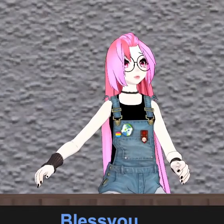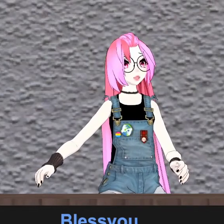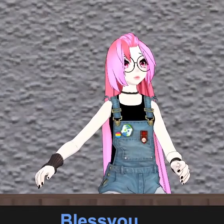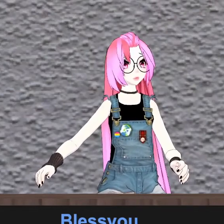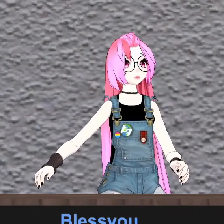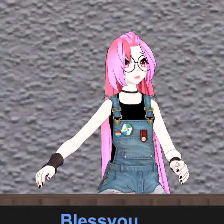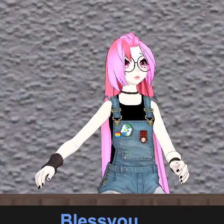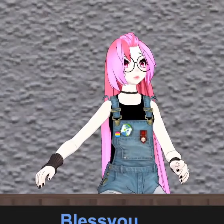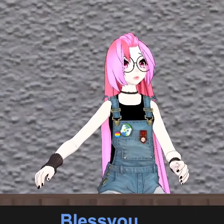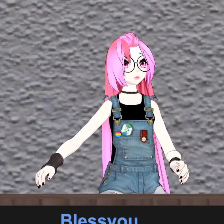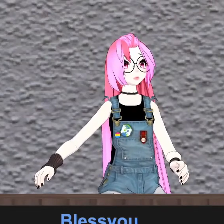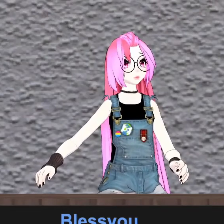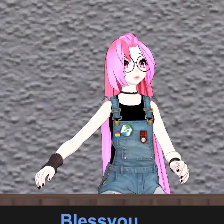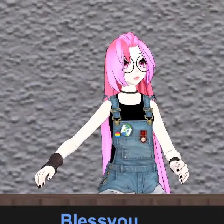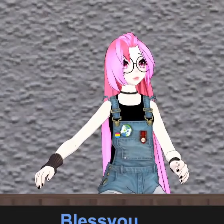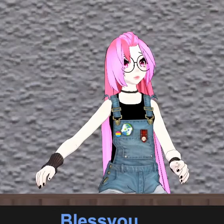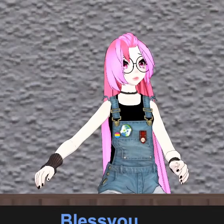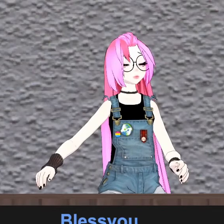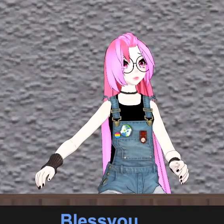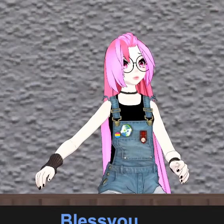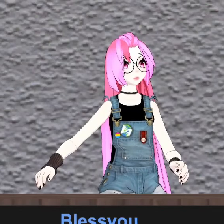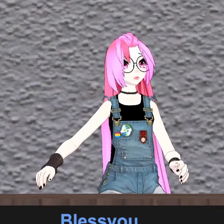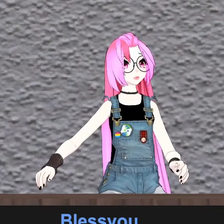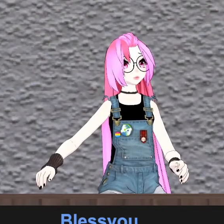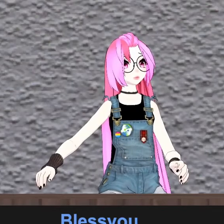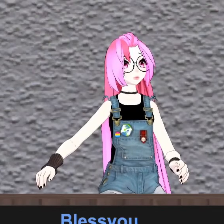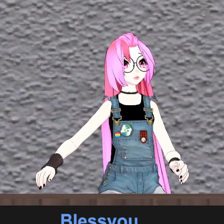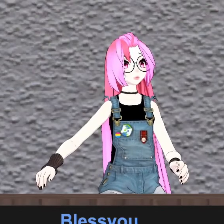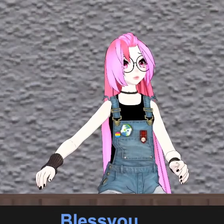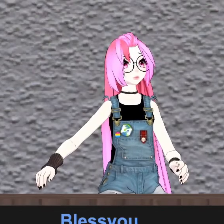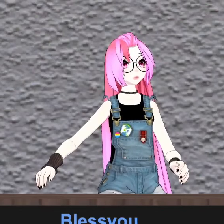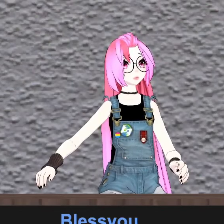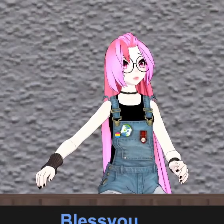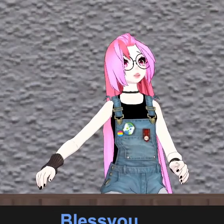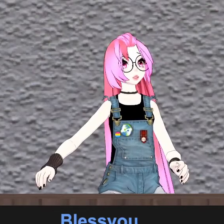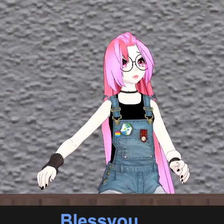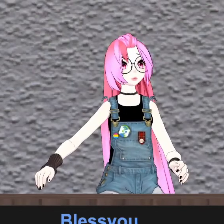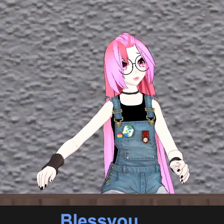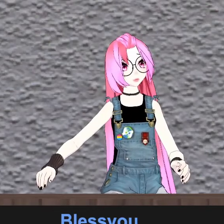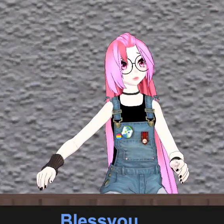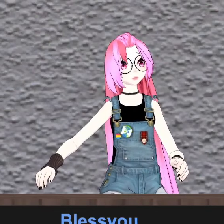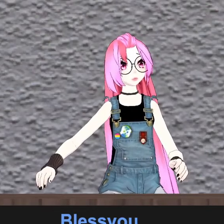Mm-hmm. I think. Mm-hmm.